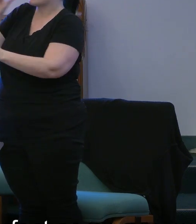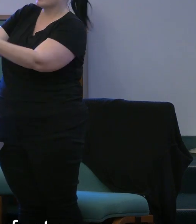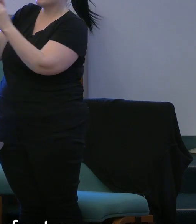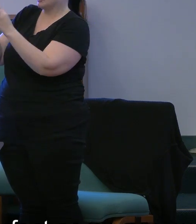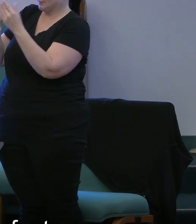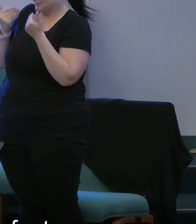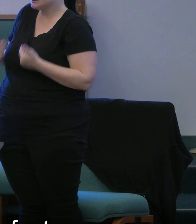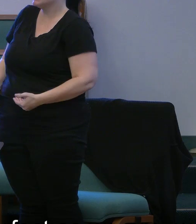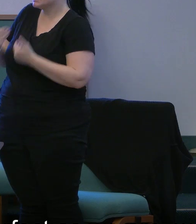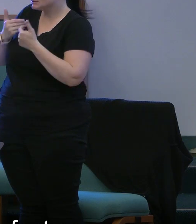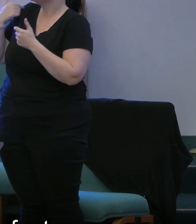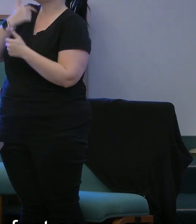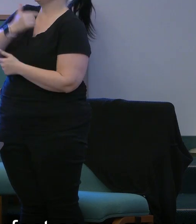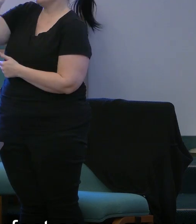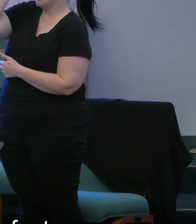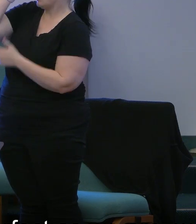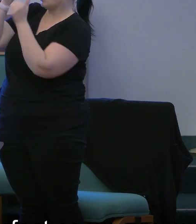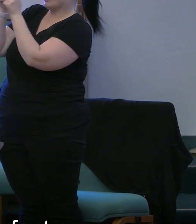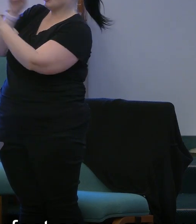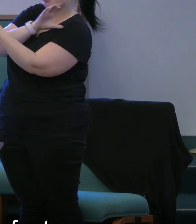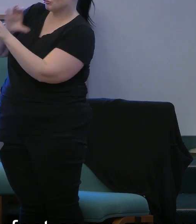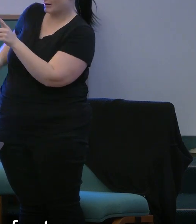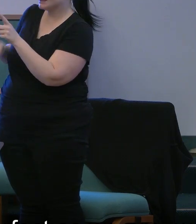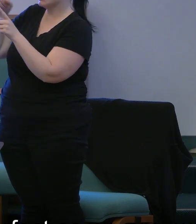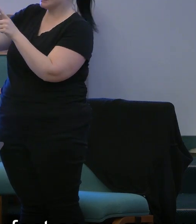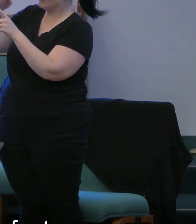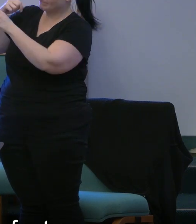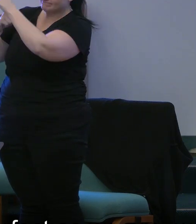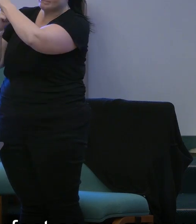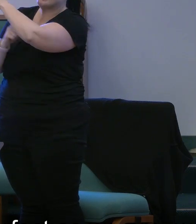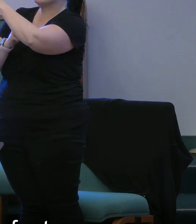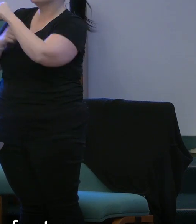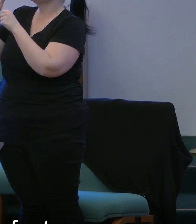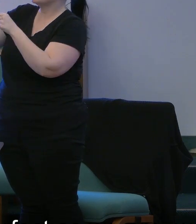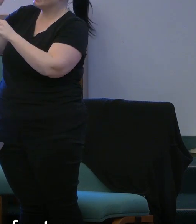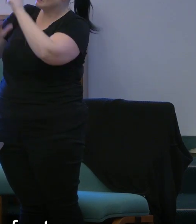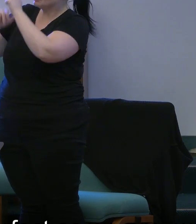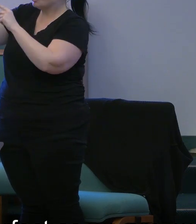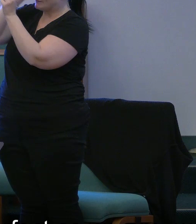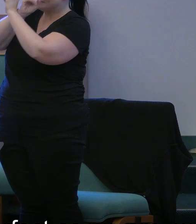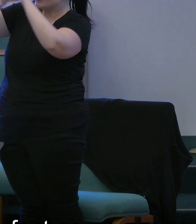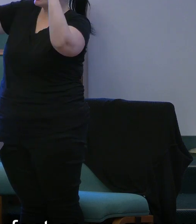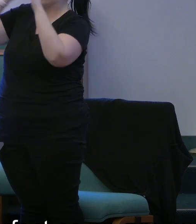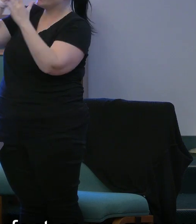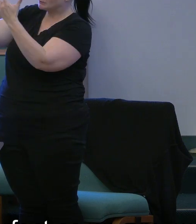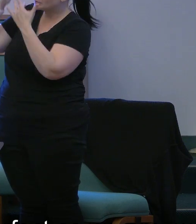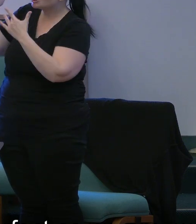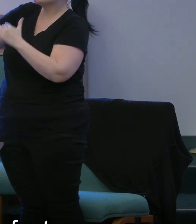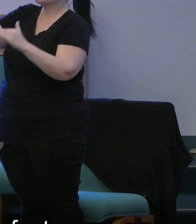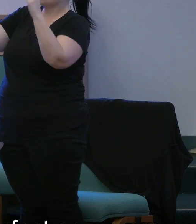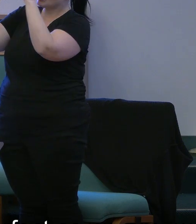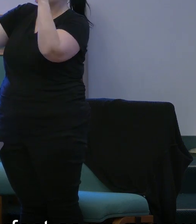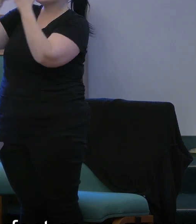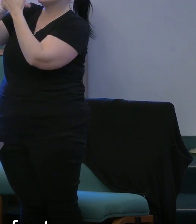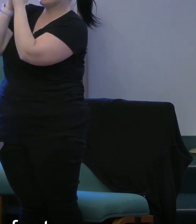Imperfect as we are, we know with Christ as the cornerstone, you can build your vision of mercy, justice,